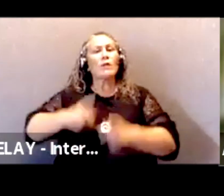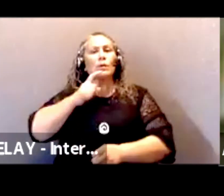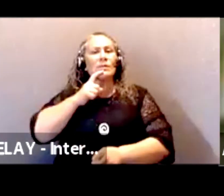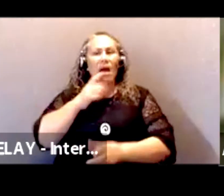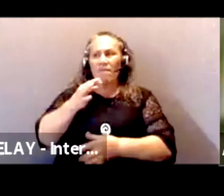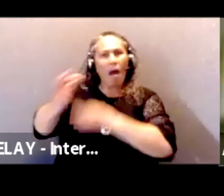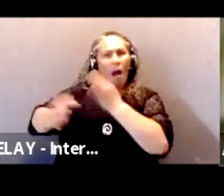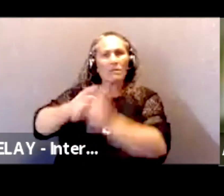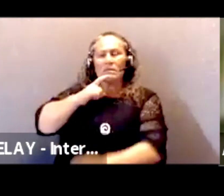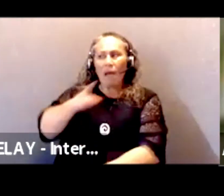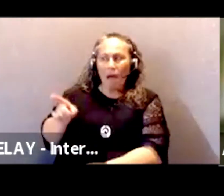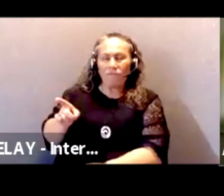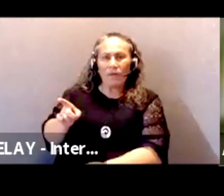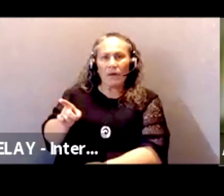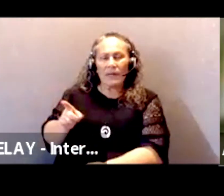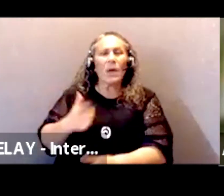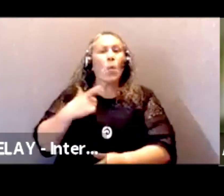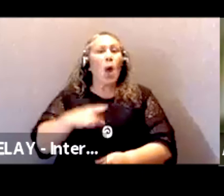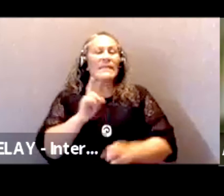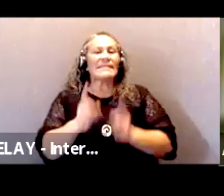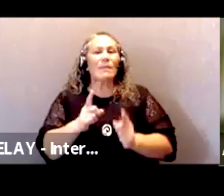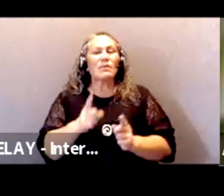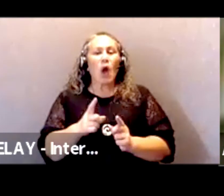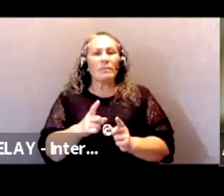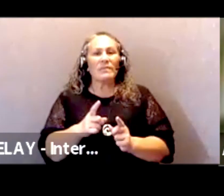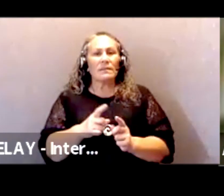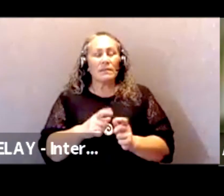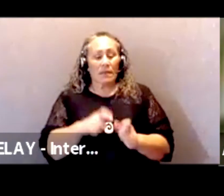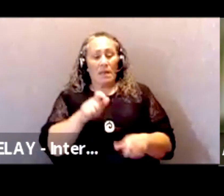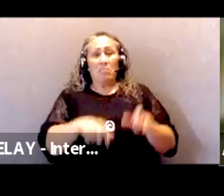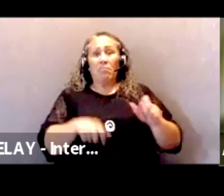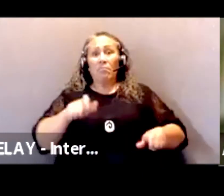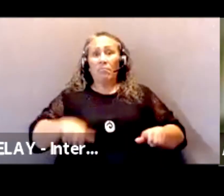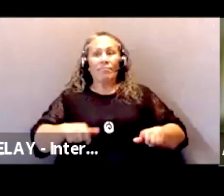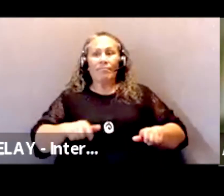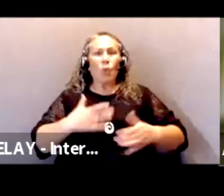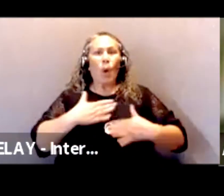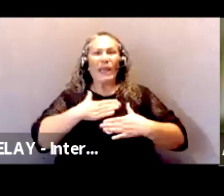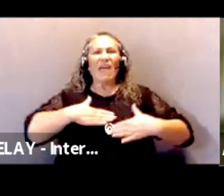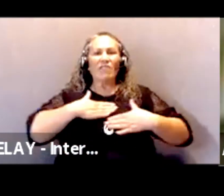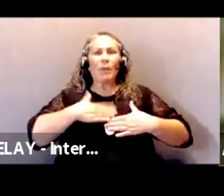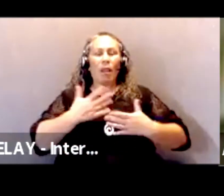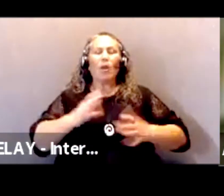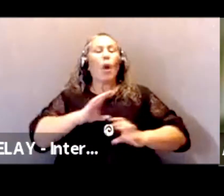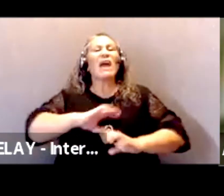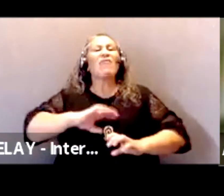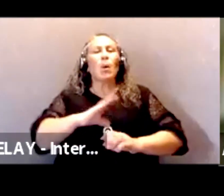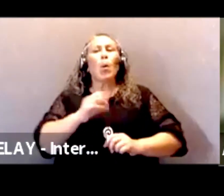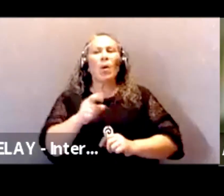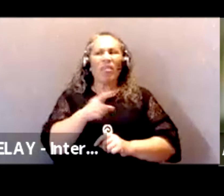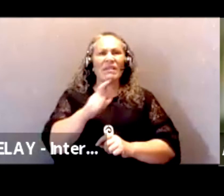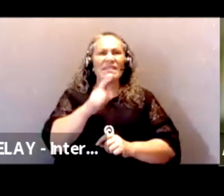that their caregivers are not vaccinated, we can look at swapping those people out. We're also having conversations with them to